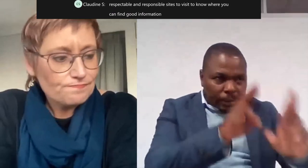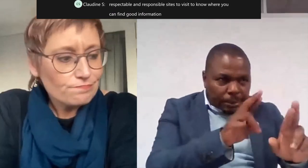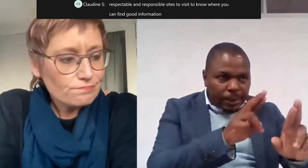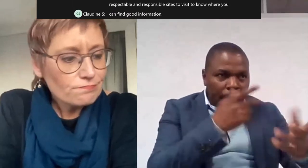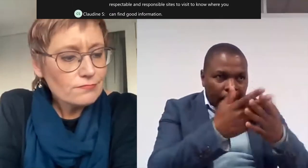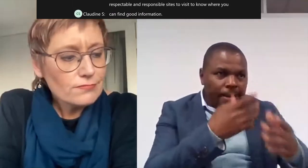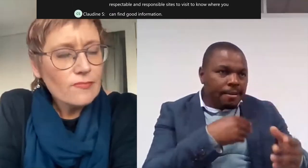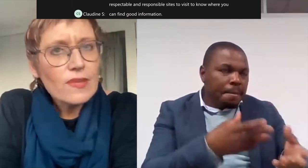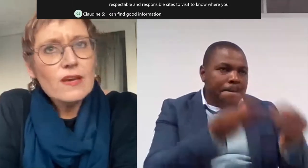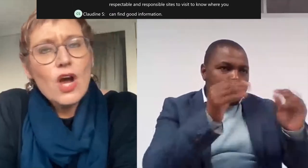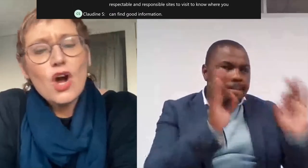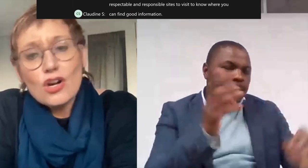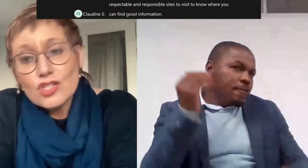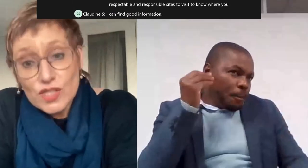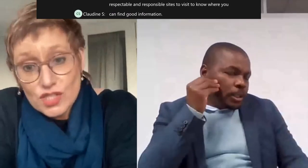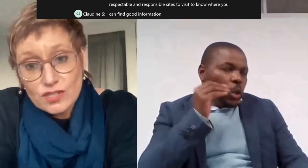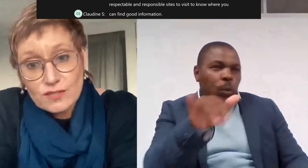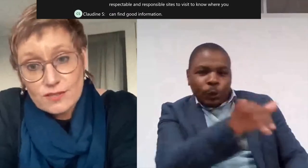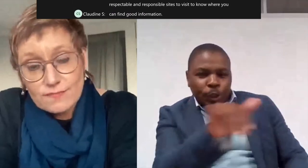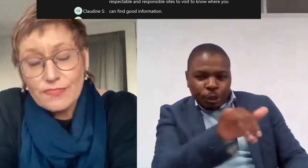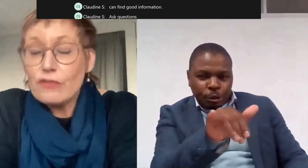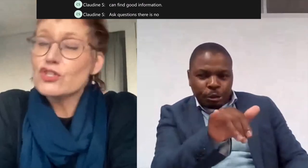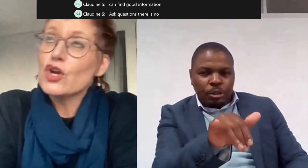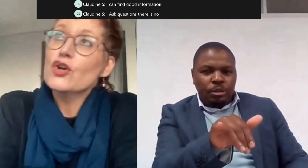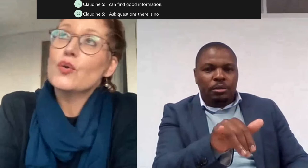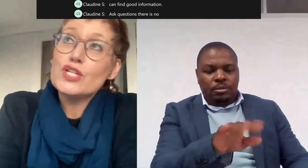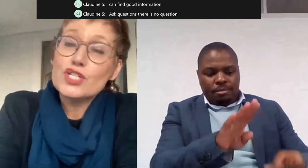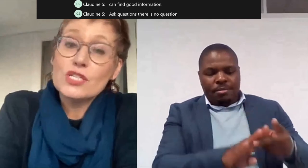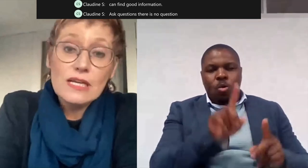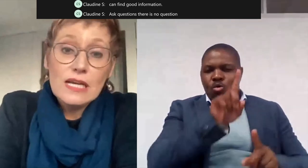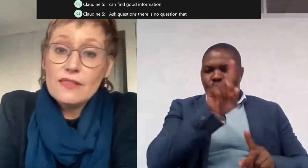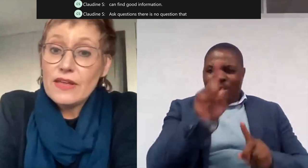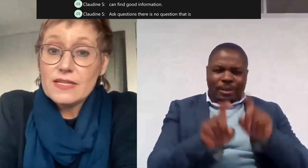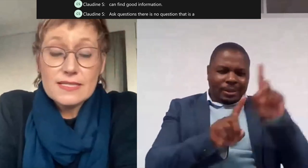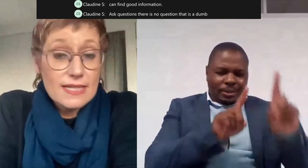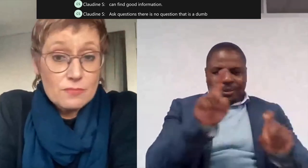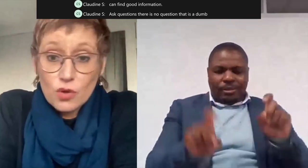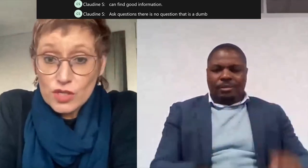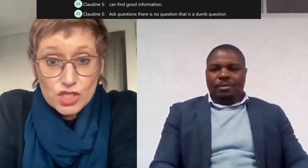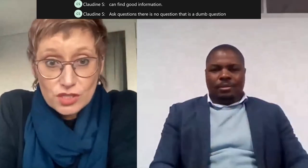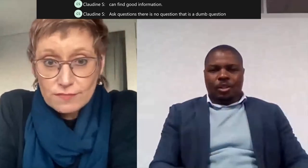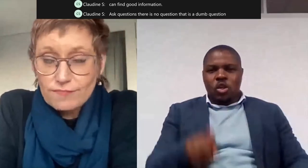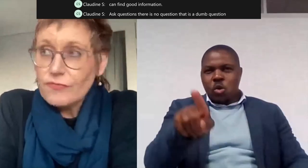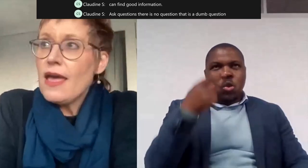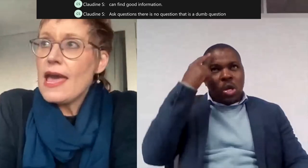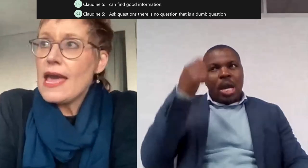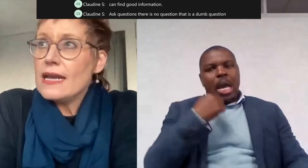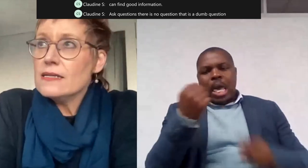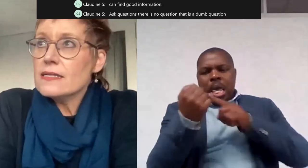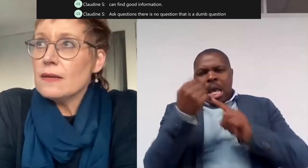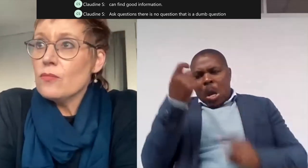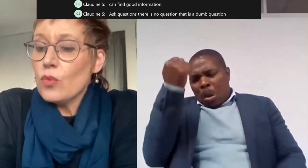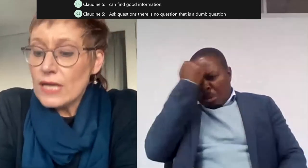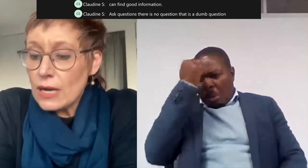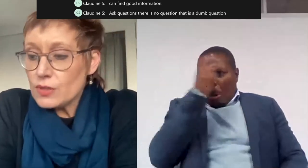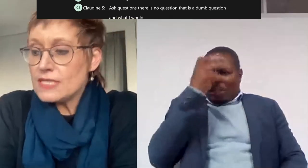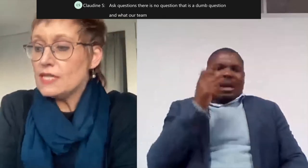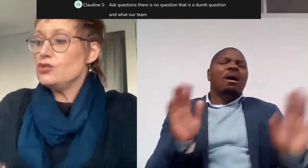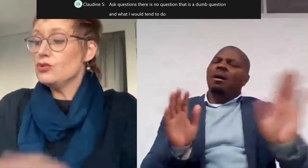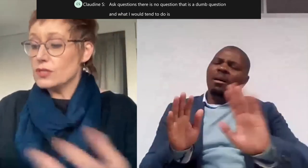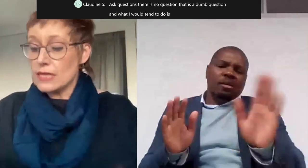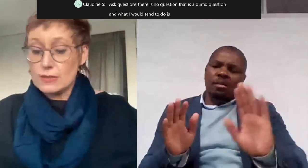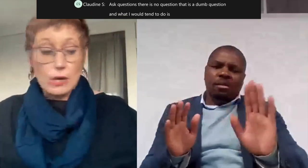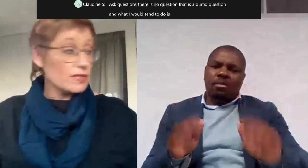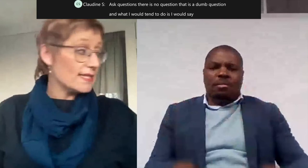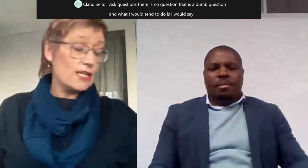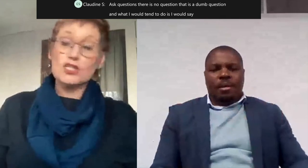information. Ask questions. There is no question that is a dumb question. And what I would tend